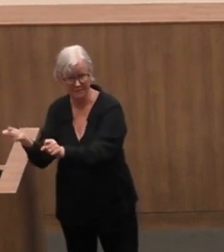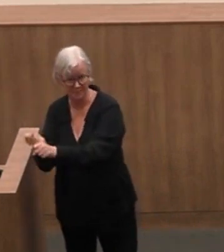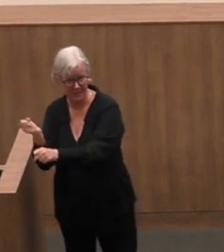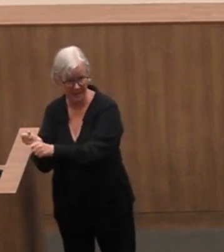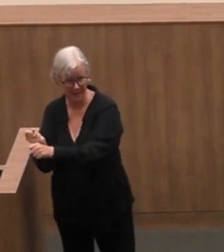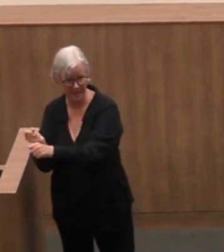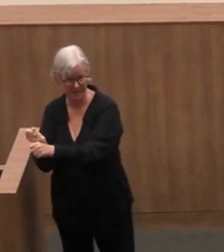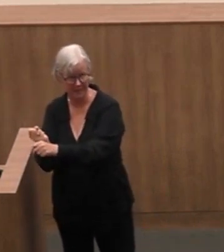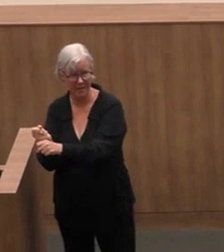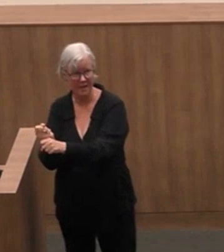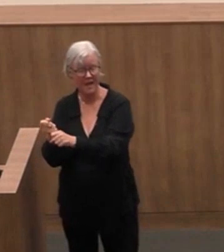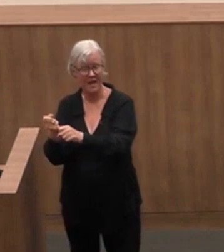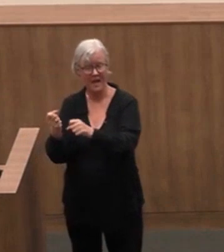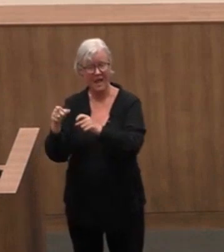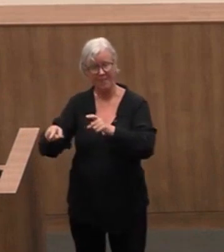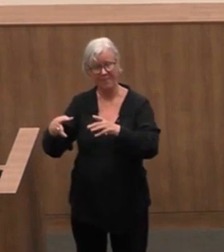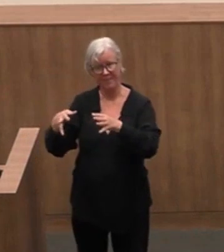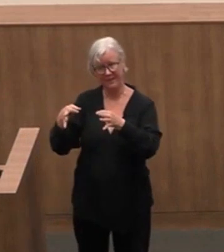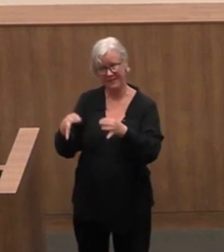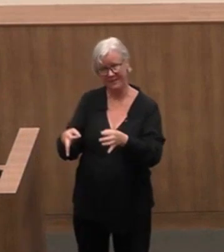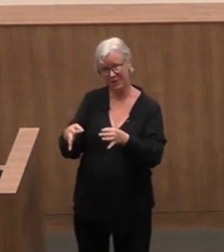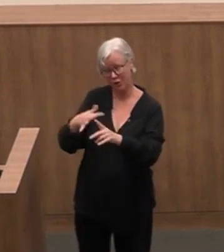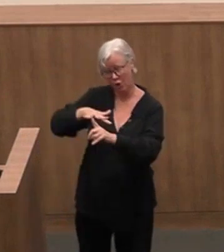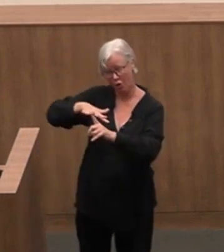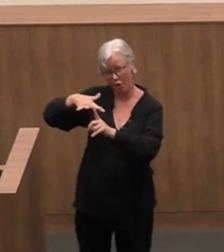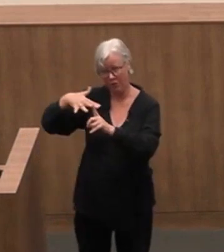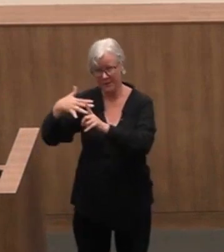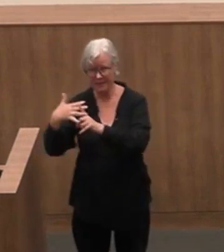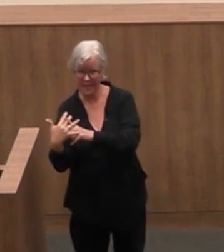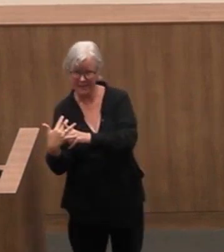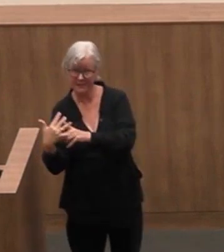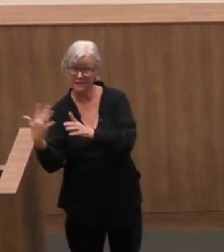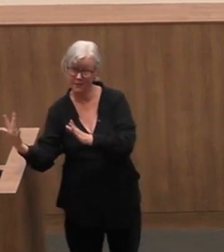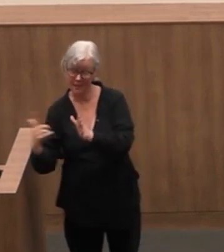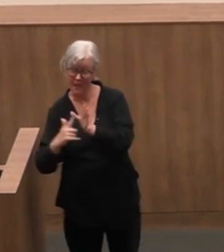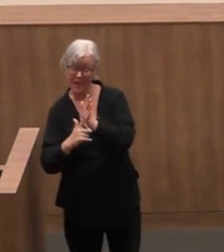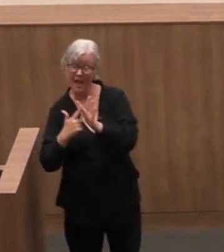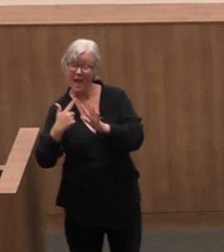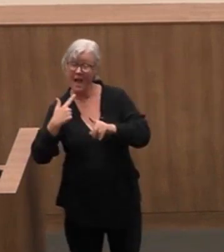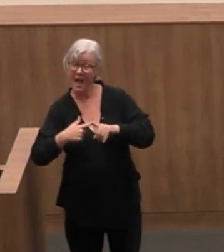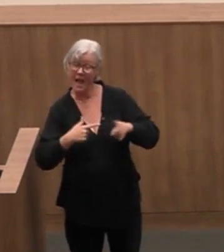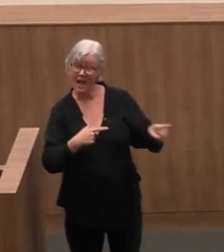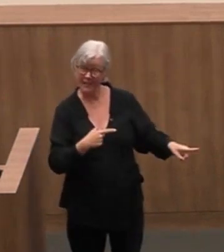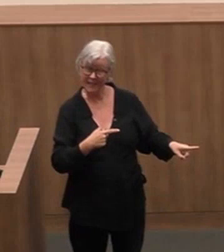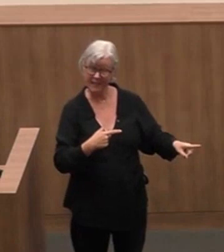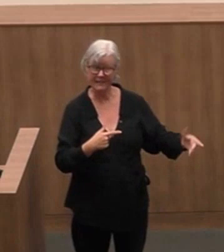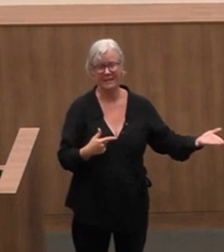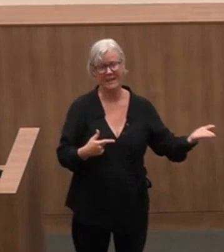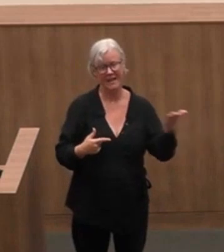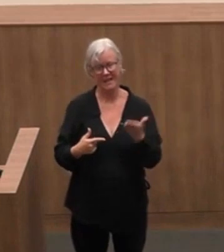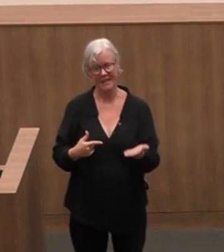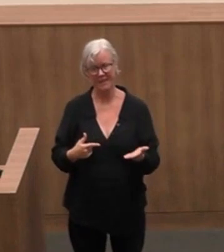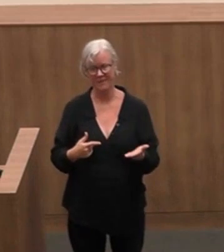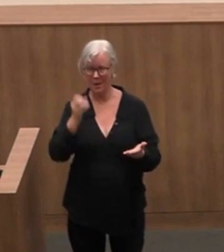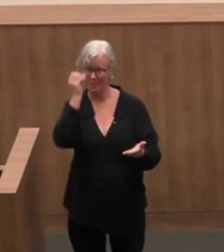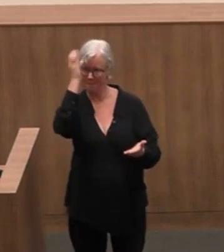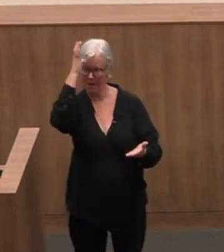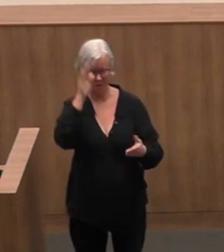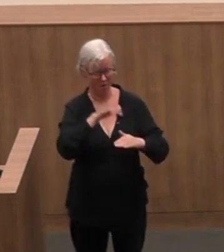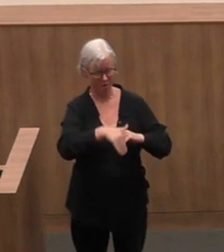that, the whole context for the decision. And what Alex would bring is a deep knowledge of the person he's supporting, of